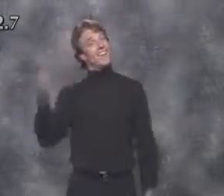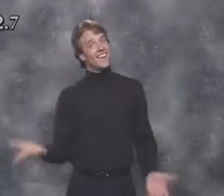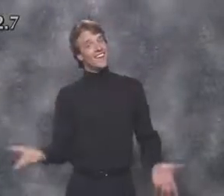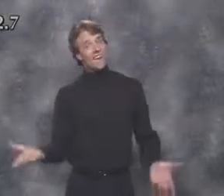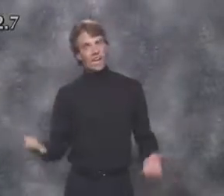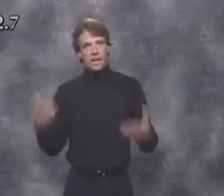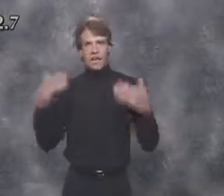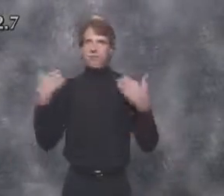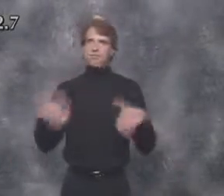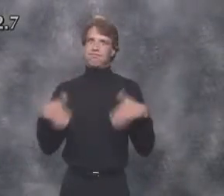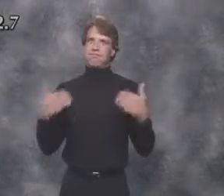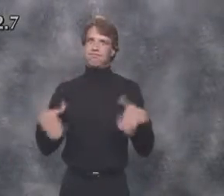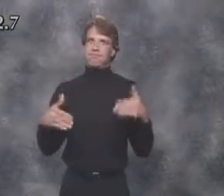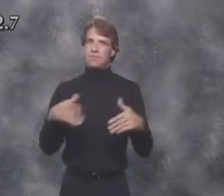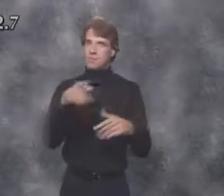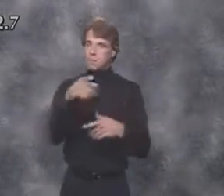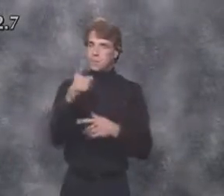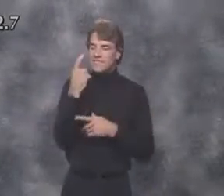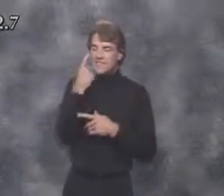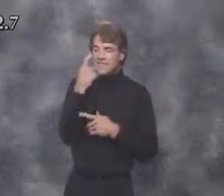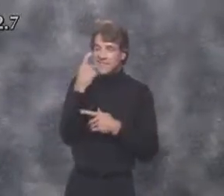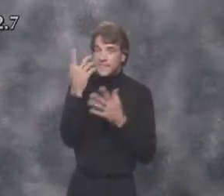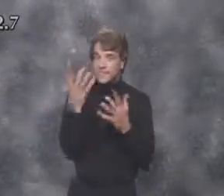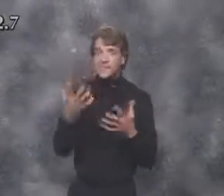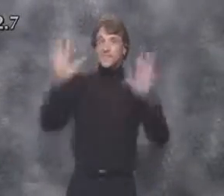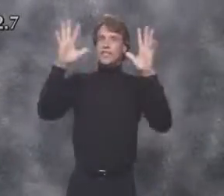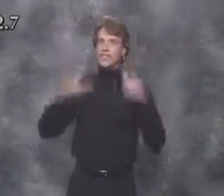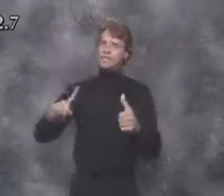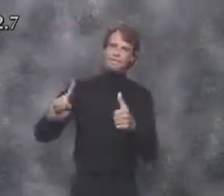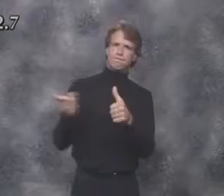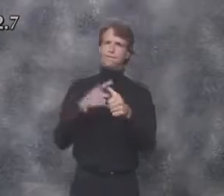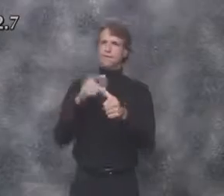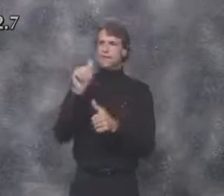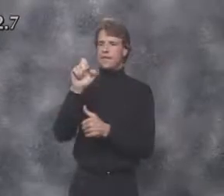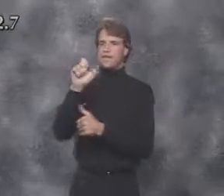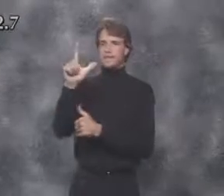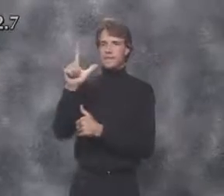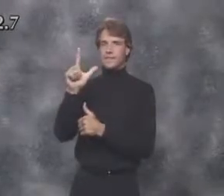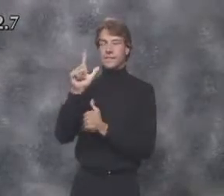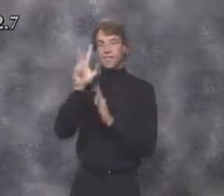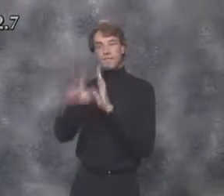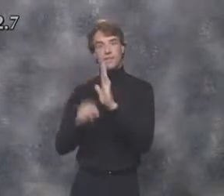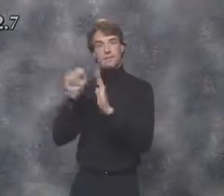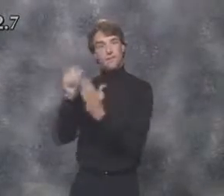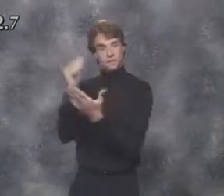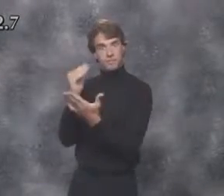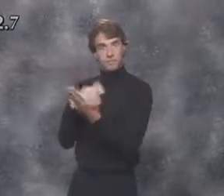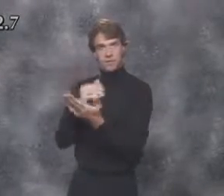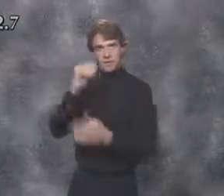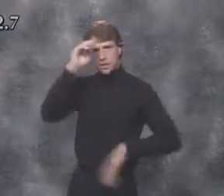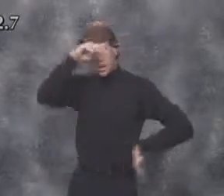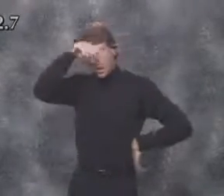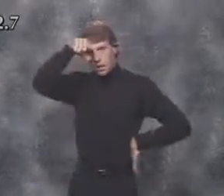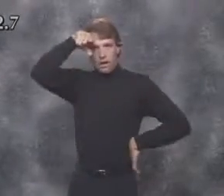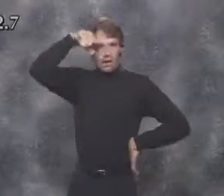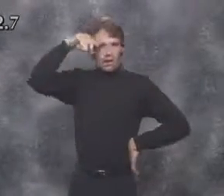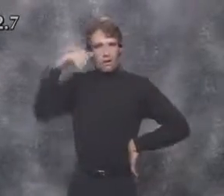Hi! Wow, you have already finished the first ASL video